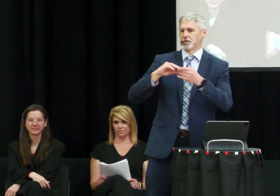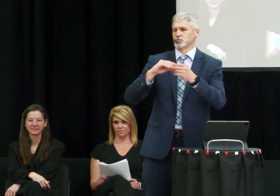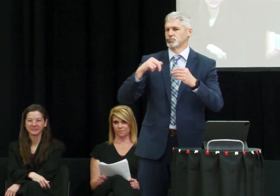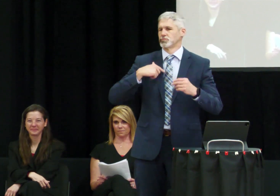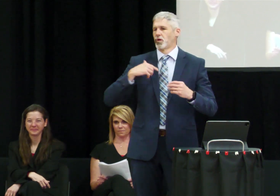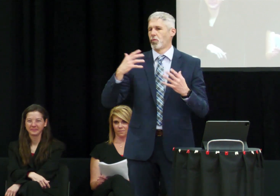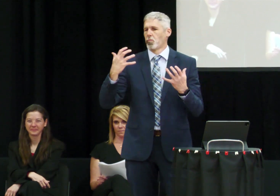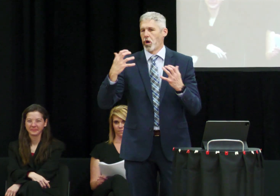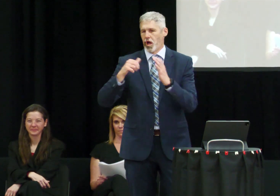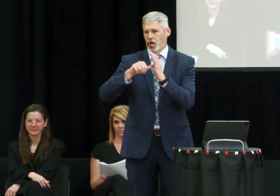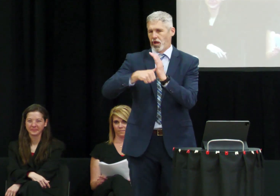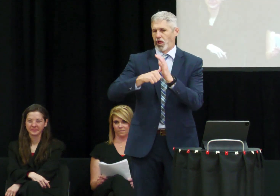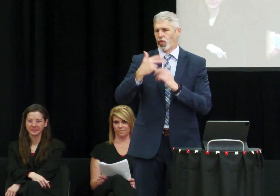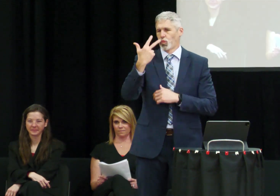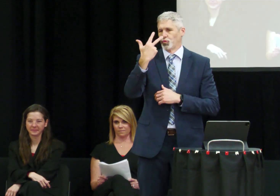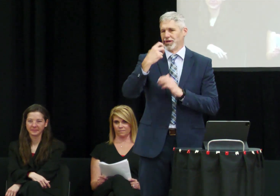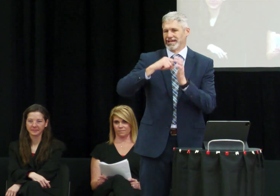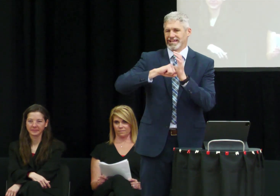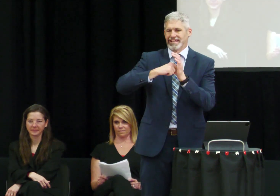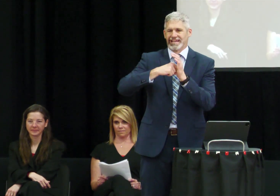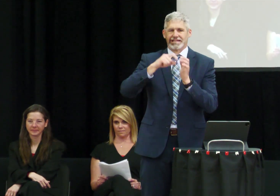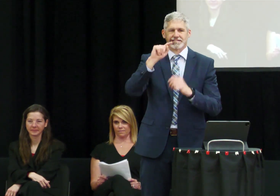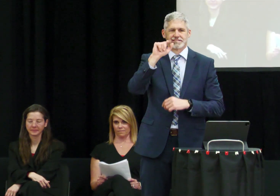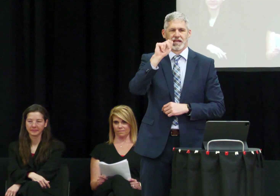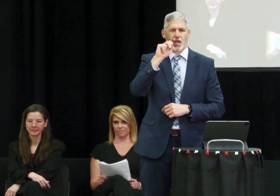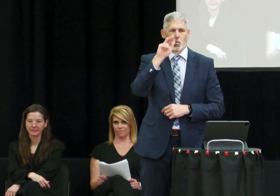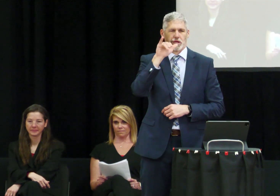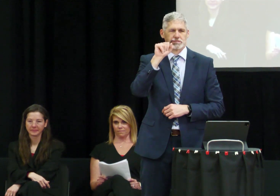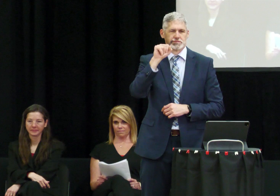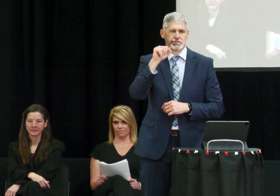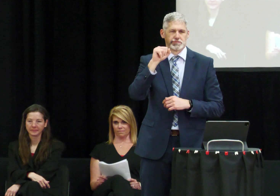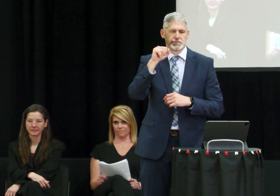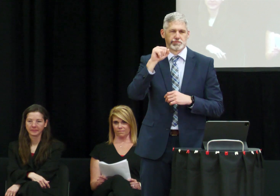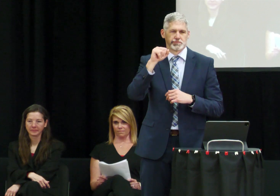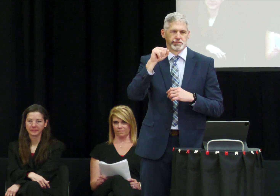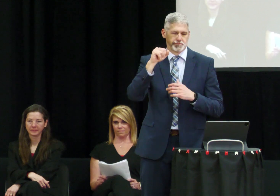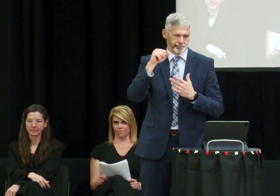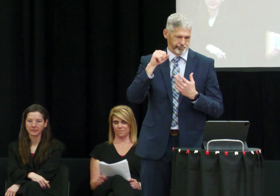In this message, I want to highlight three key takeaways.